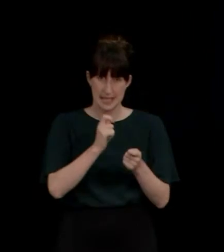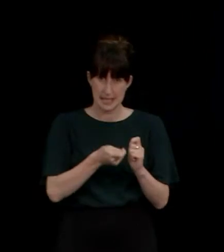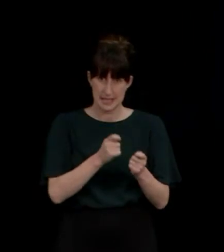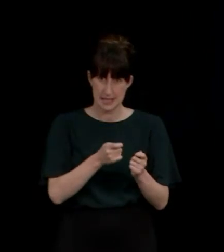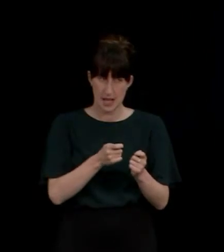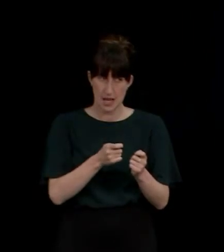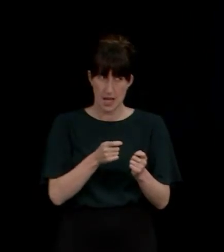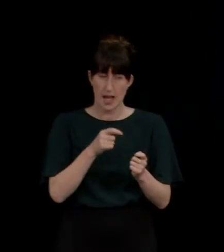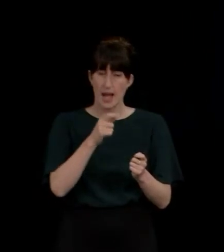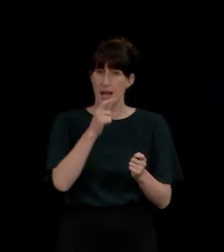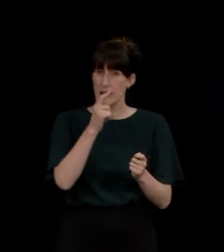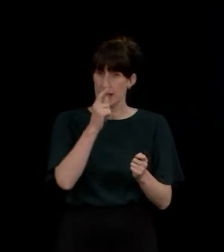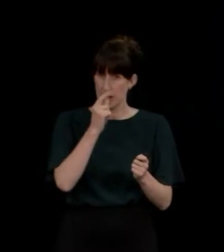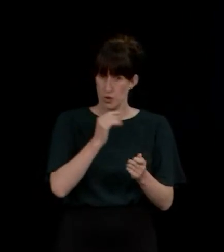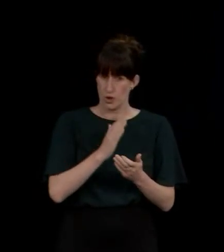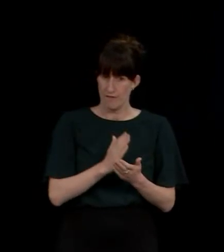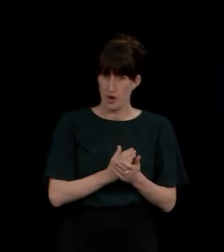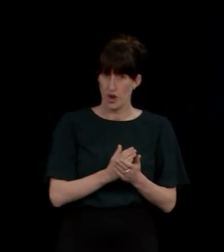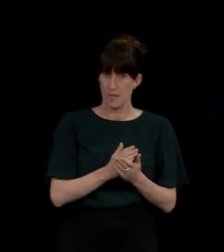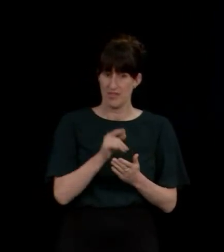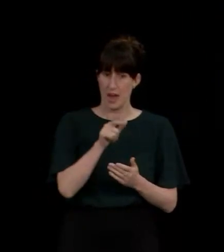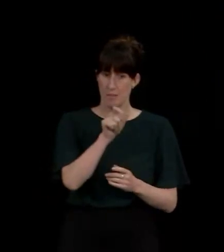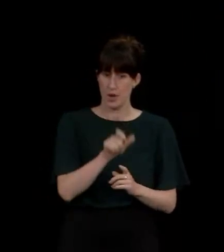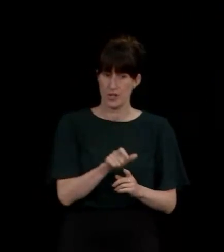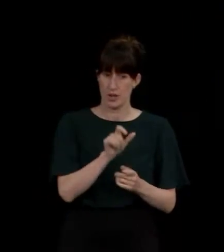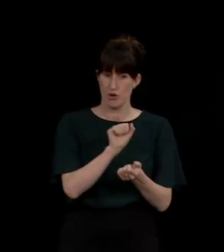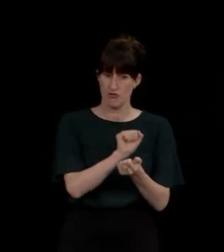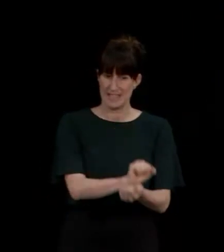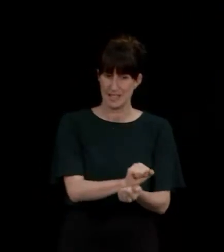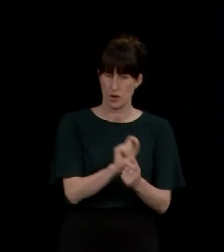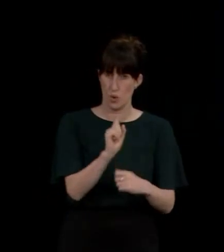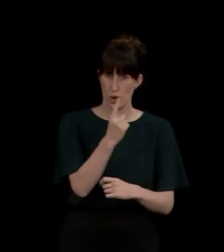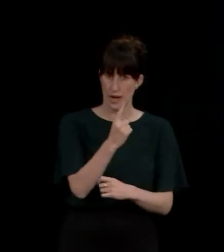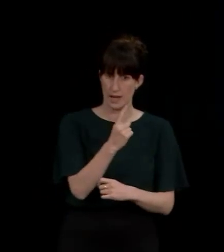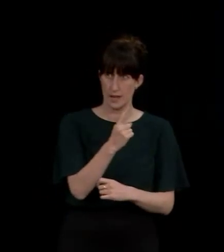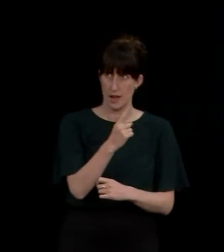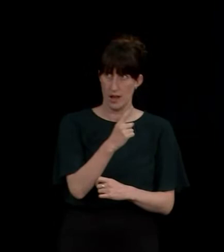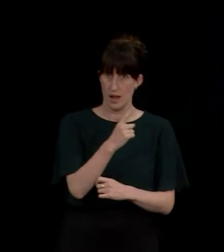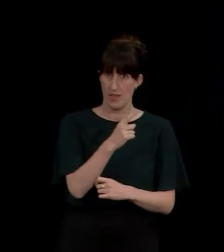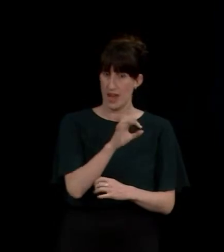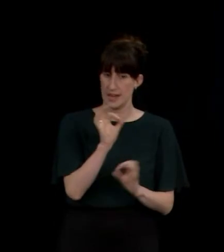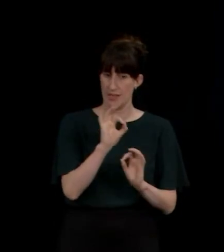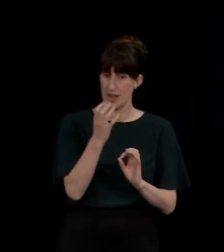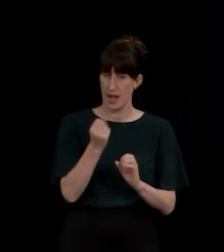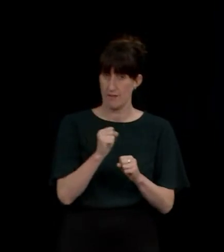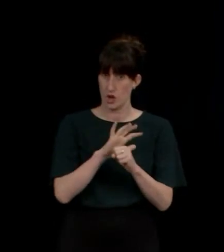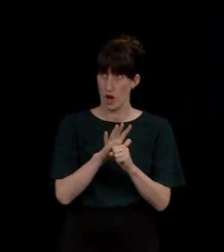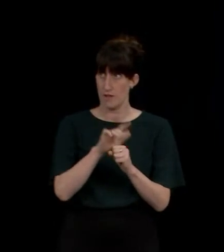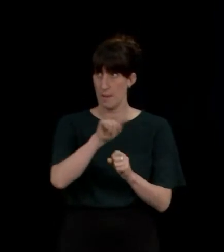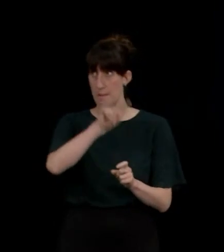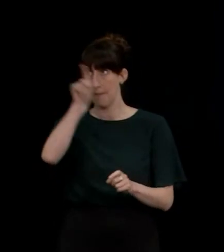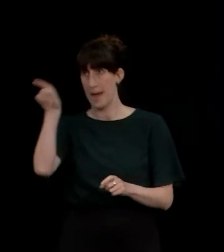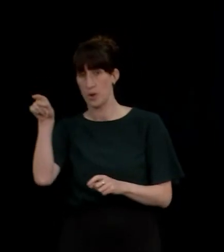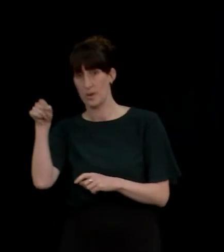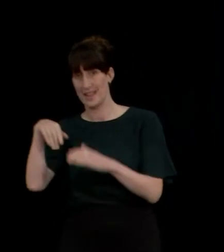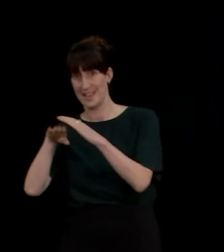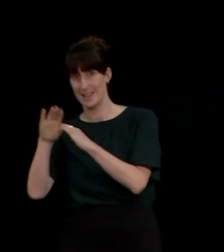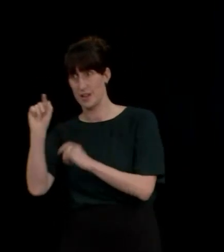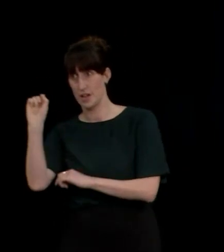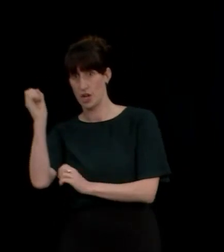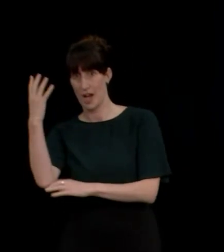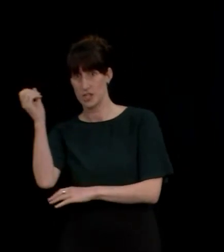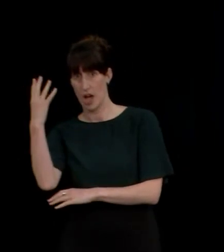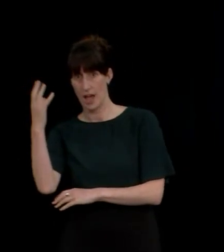they were in Kaitaia, and whether or not wastewater testing has been done in the farm, and do we know the results of I can categorically confirm that they were